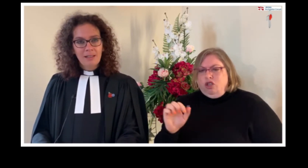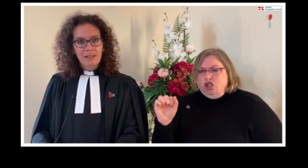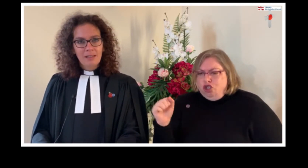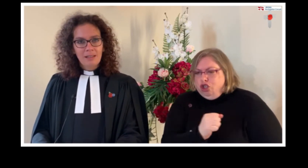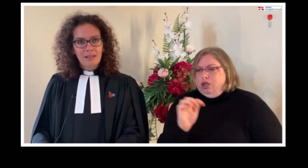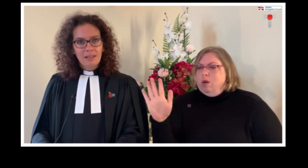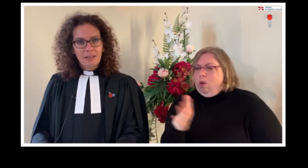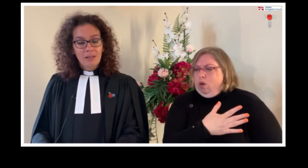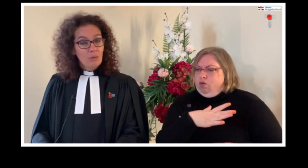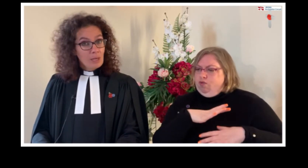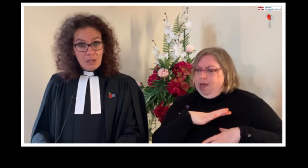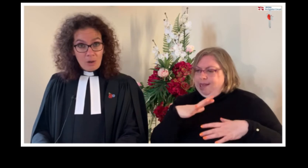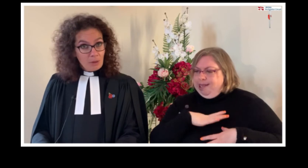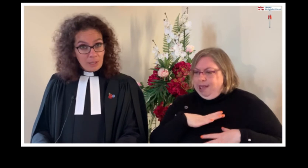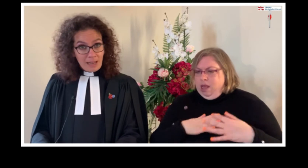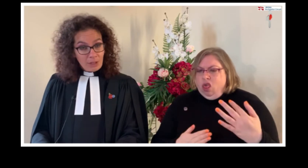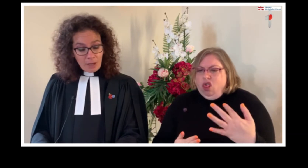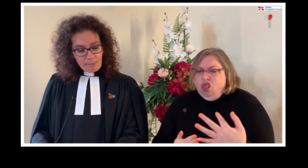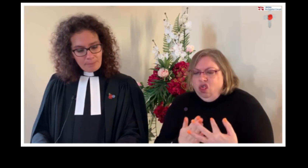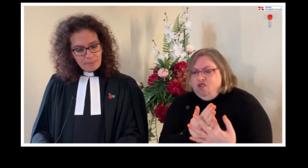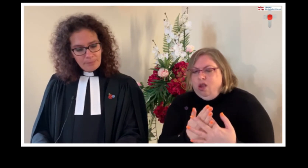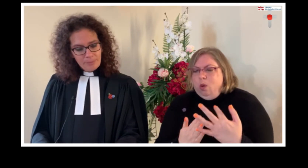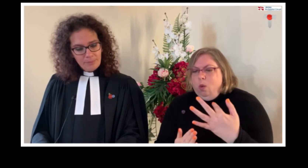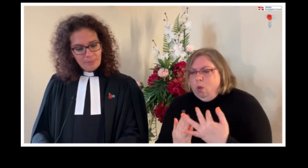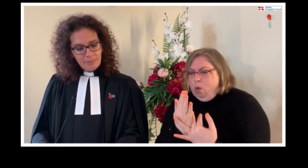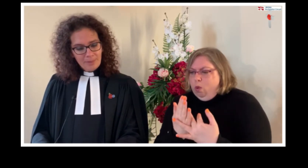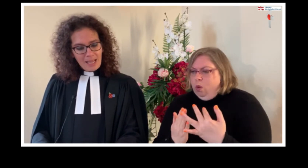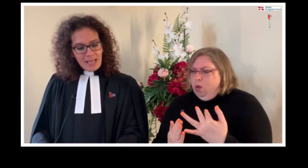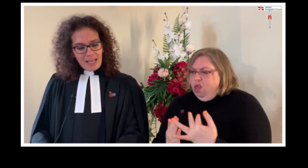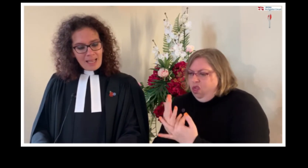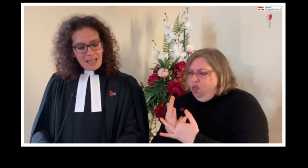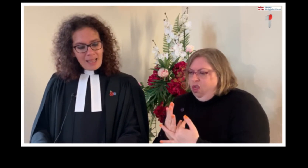front that we know that would never come.